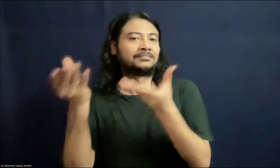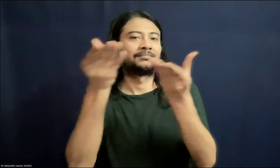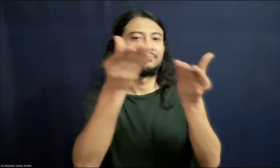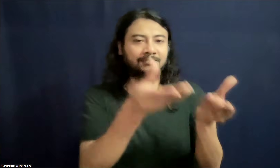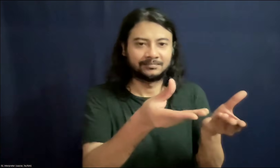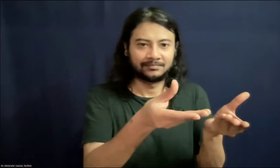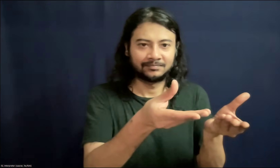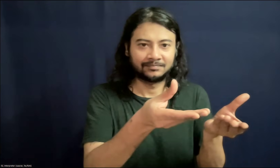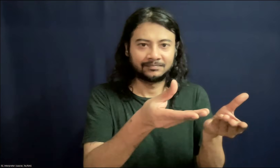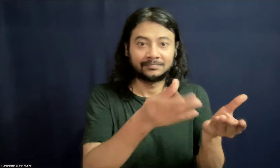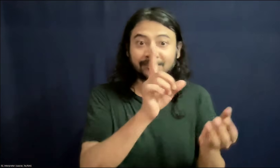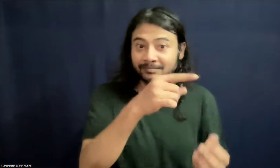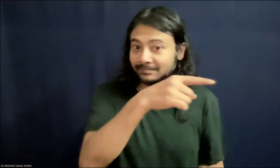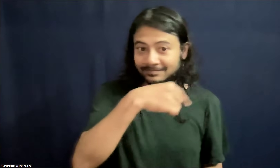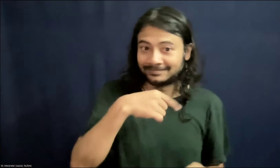try to work